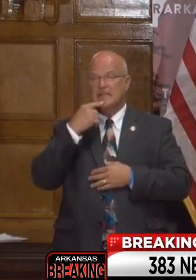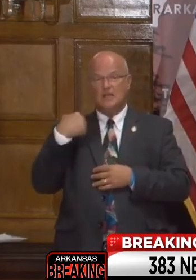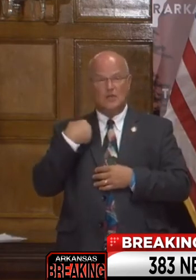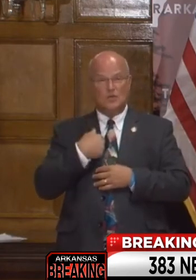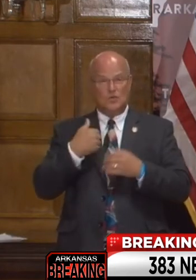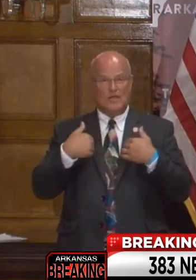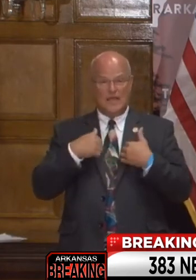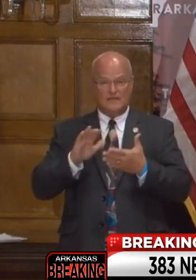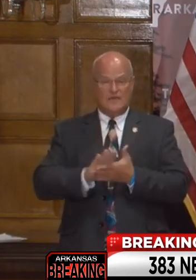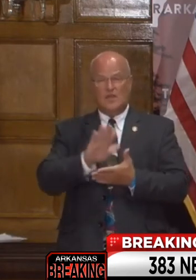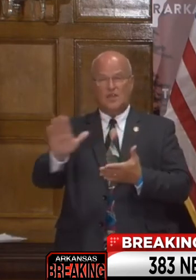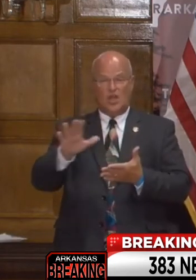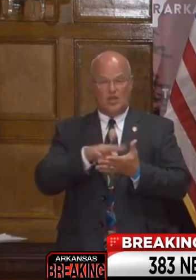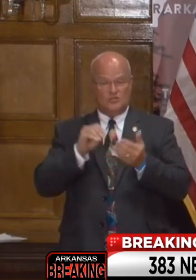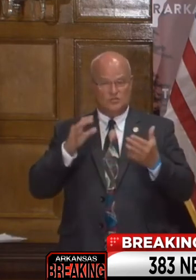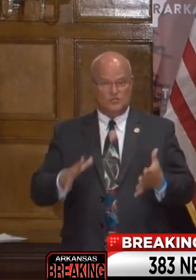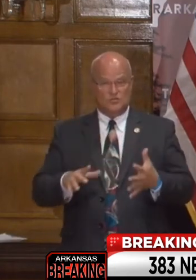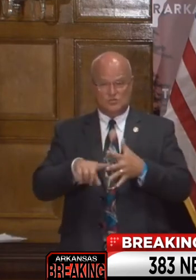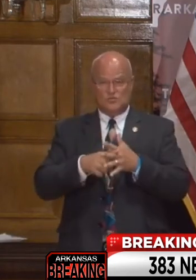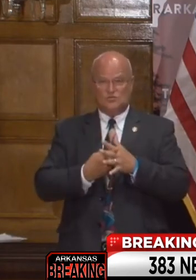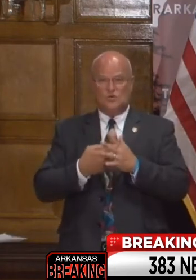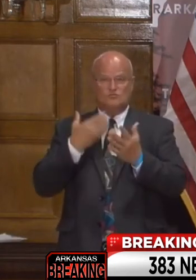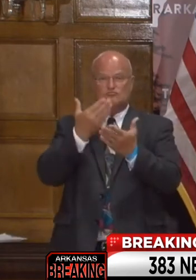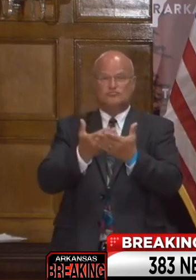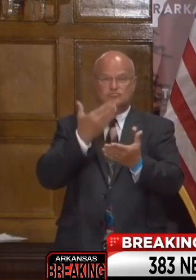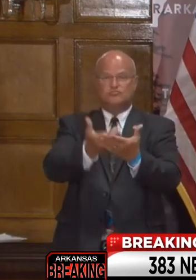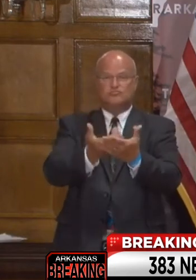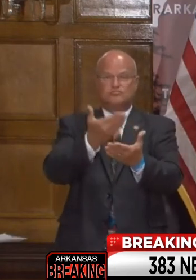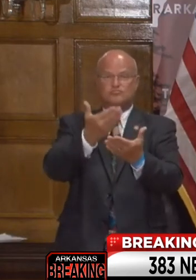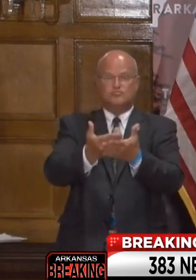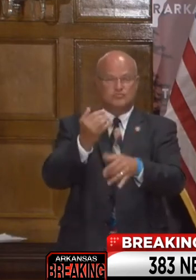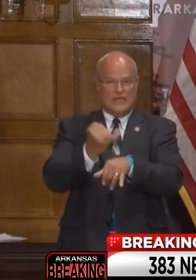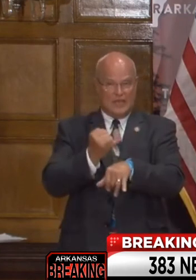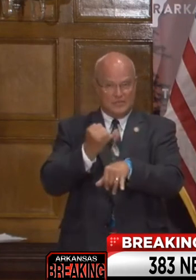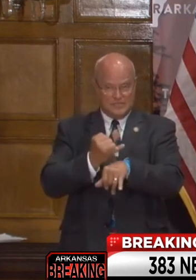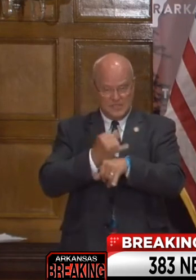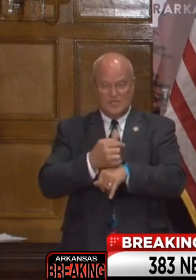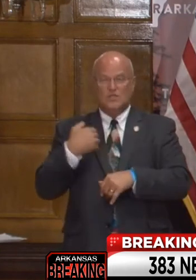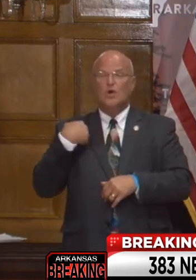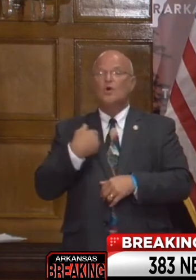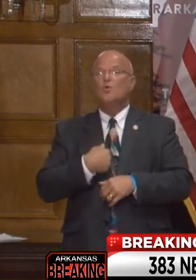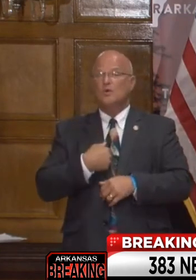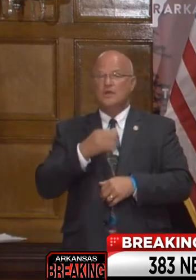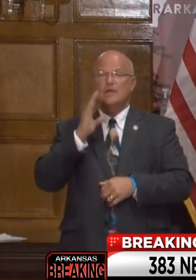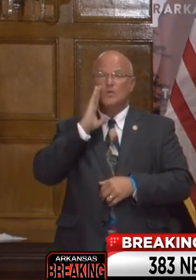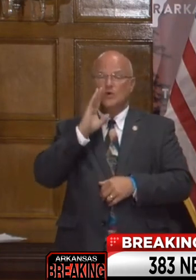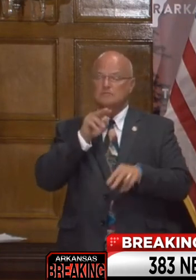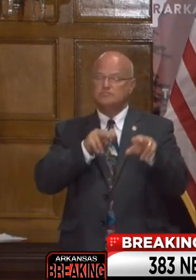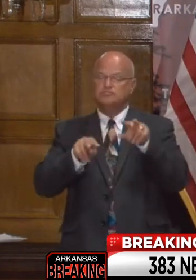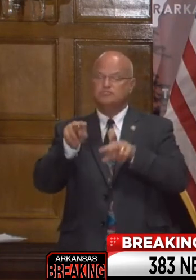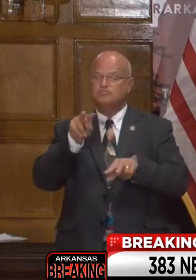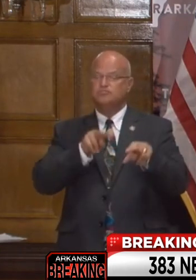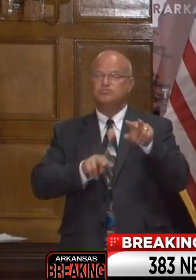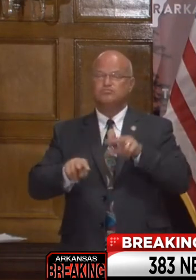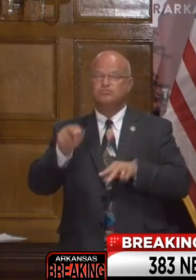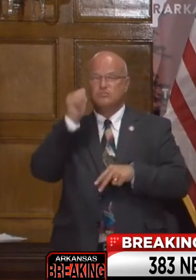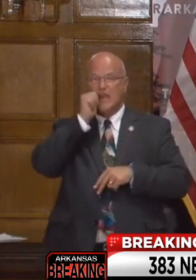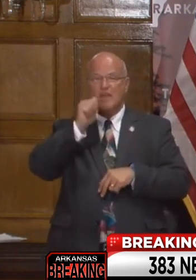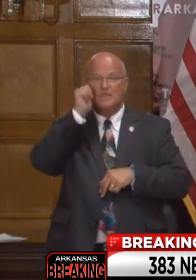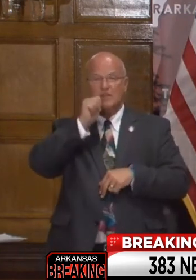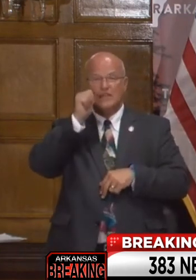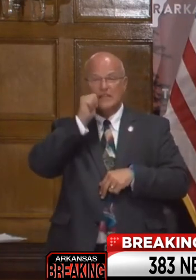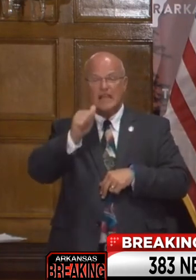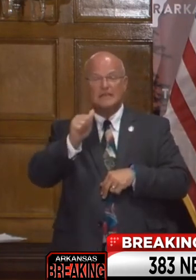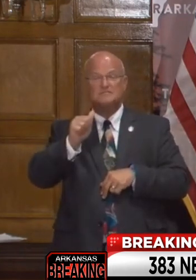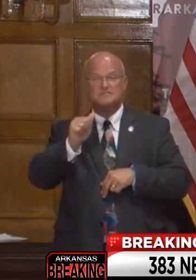have college students that are starting to arrive on campuses. So we're going to be able to monitor this day by day